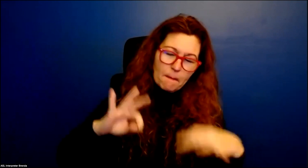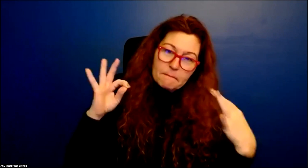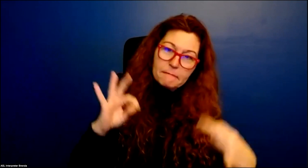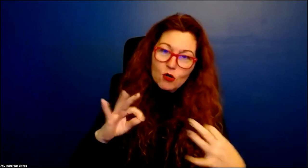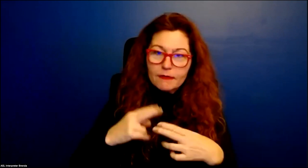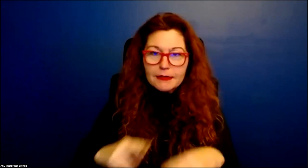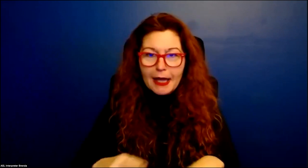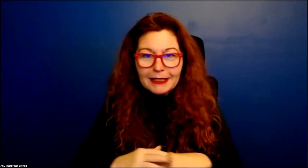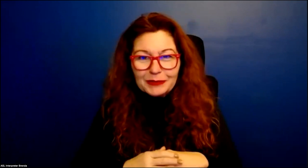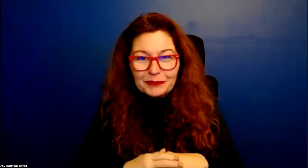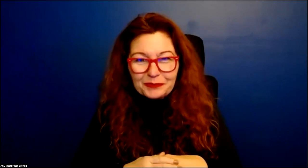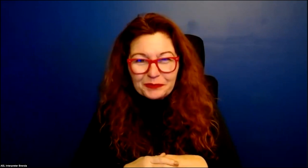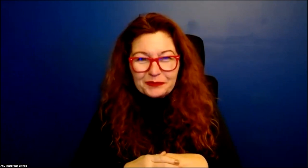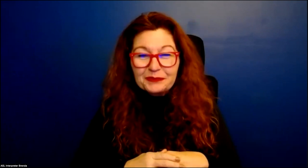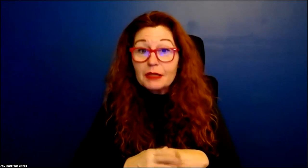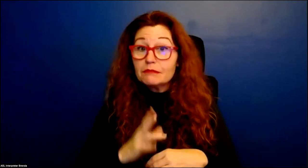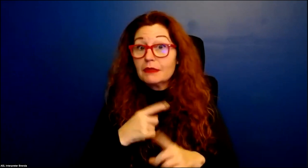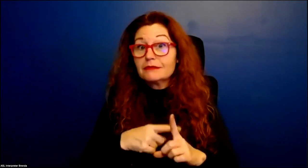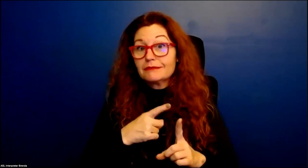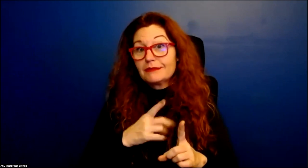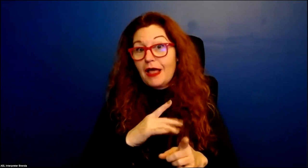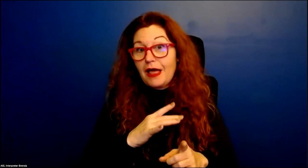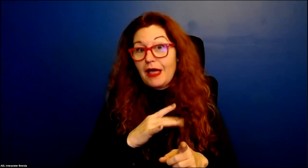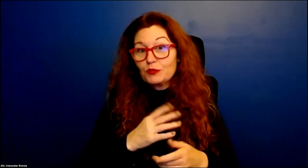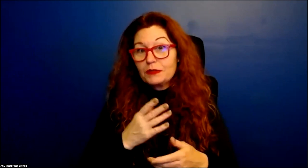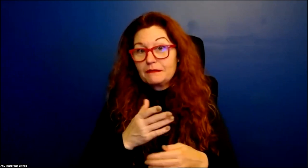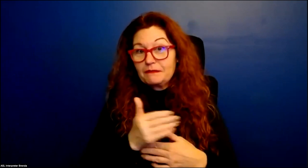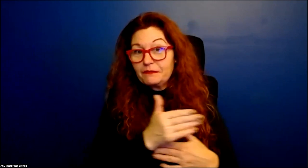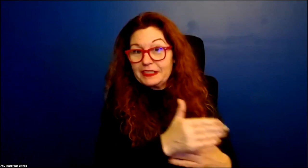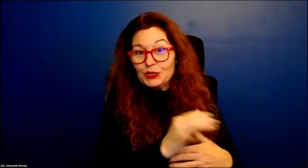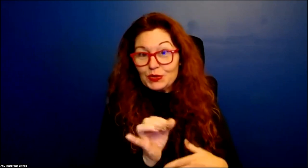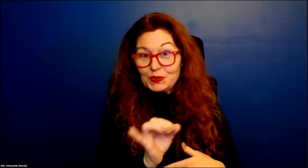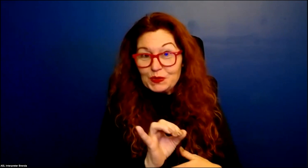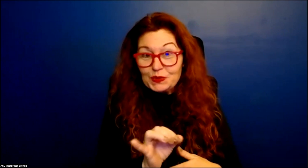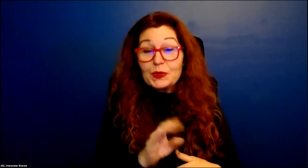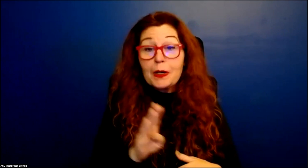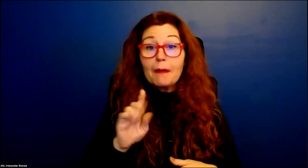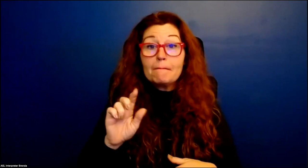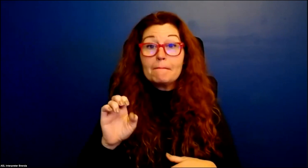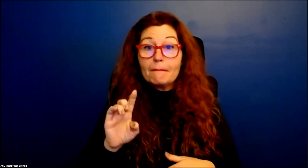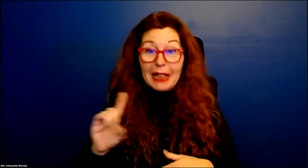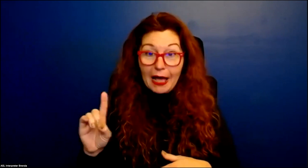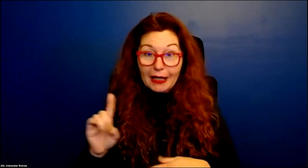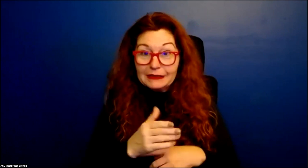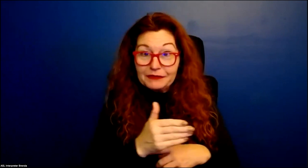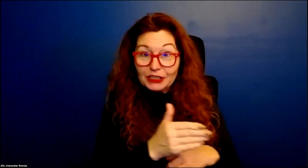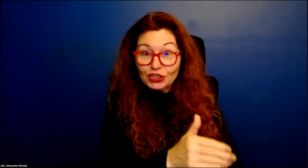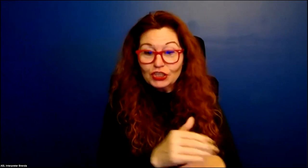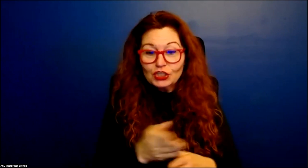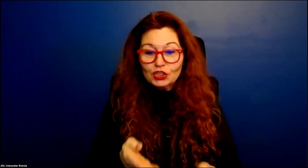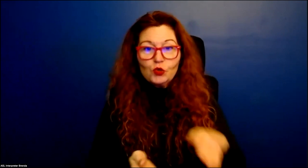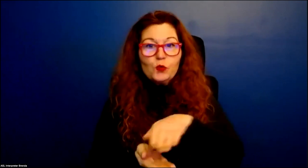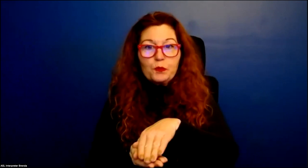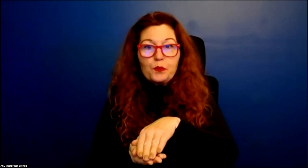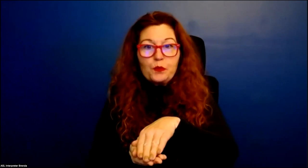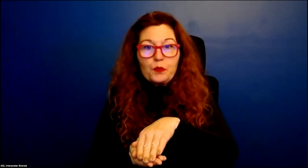also really great with my fish. So if I'm doing blackened fish, I can, not make a mess of my kitchen by just flipping the whole